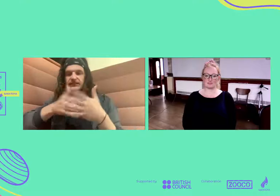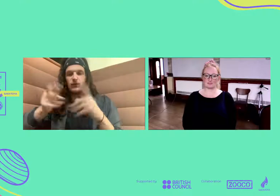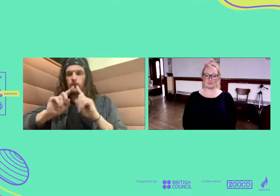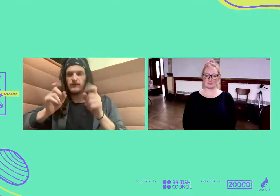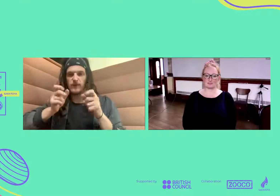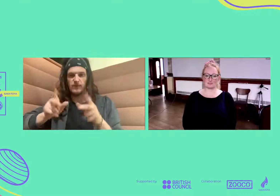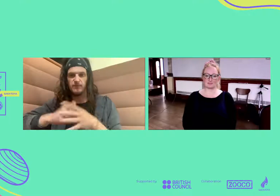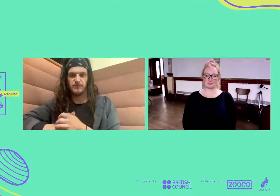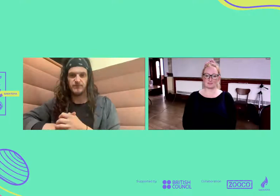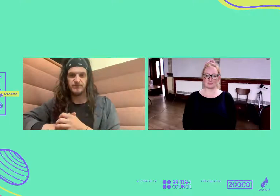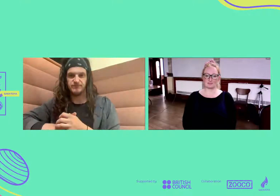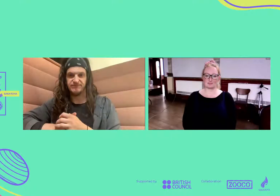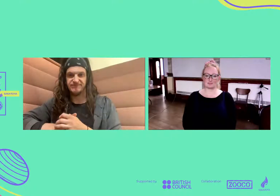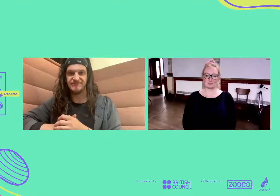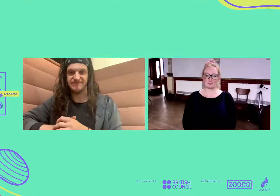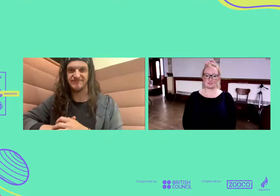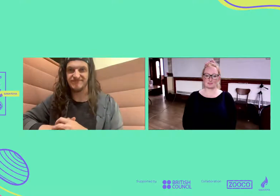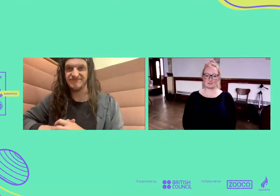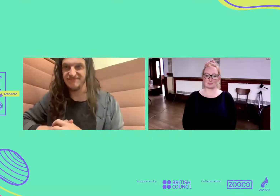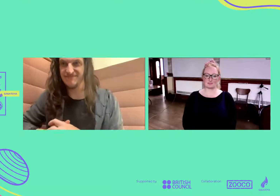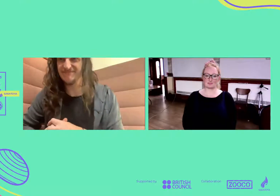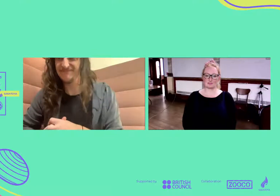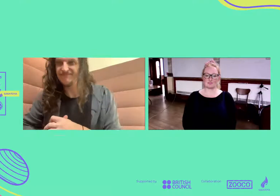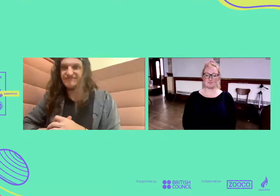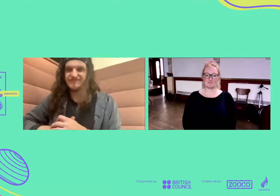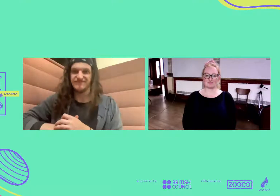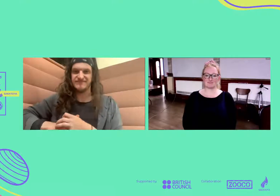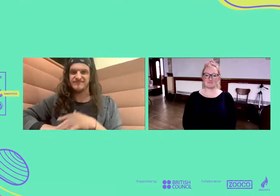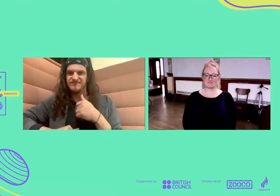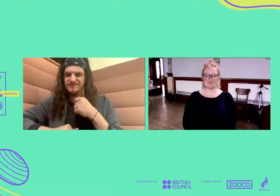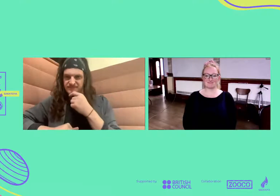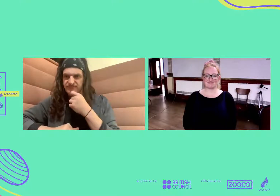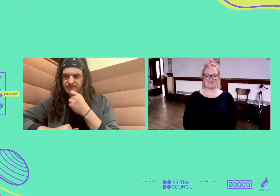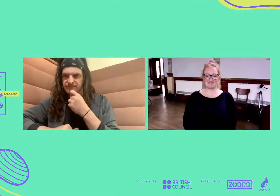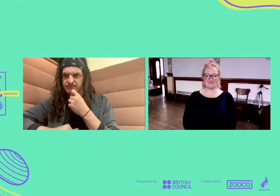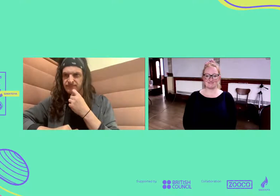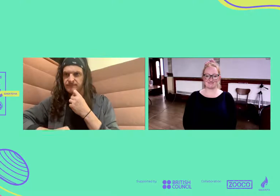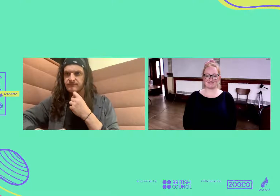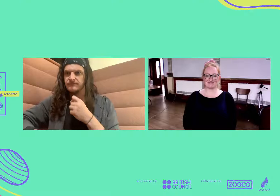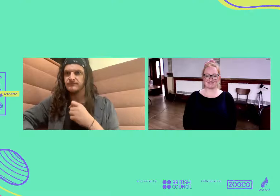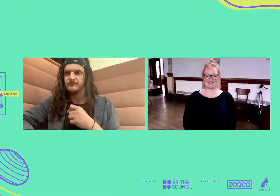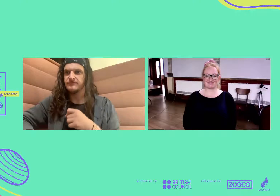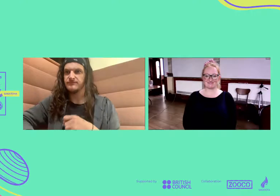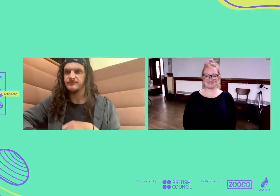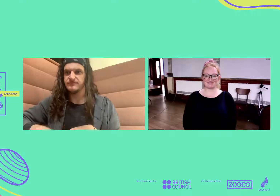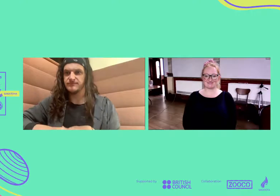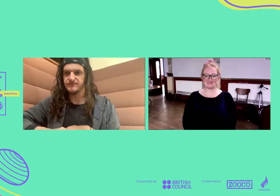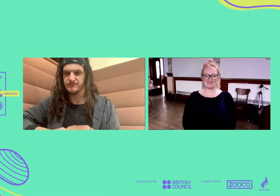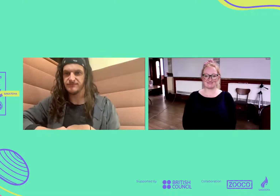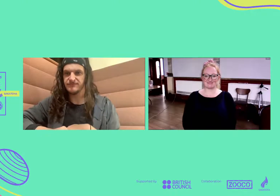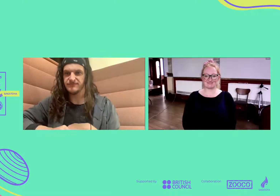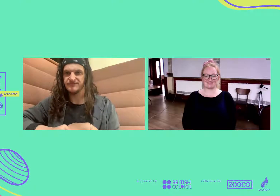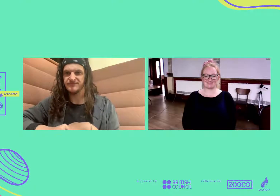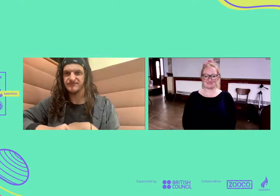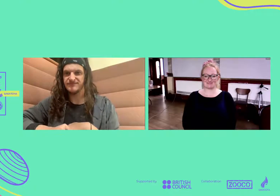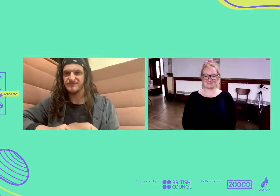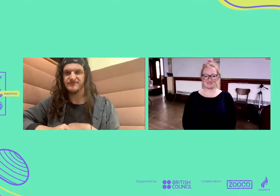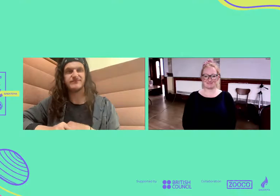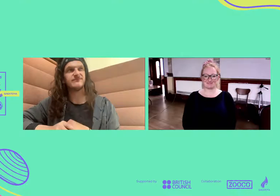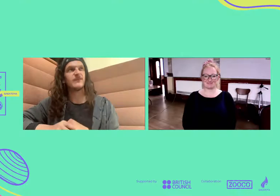the more investment you put into it, the better you will become. And that's the same for all art forms.